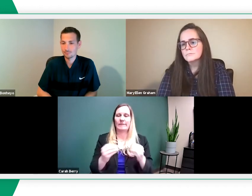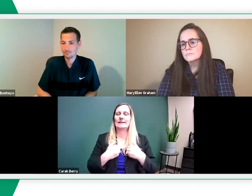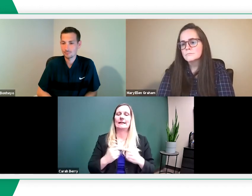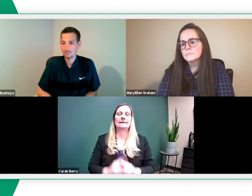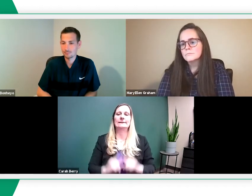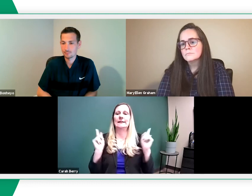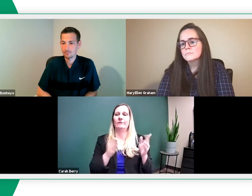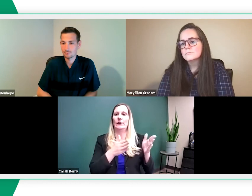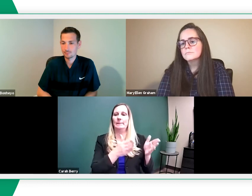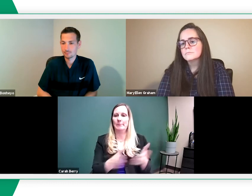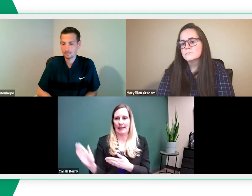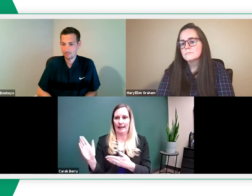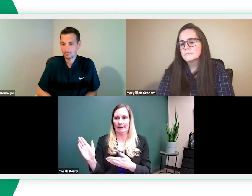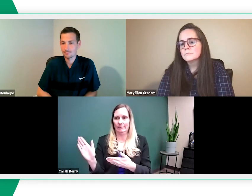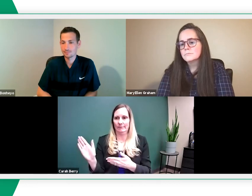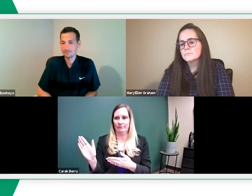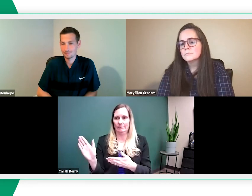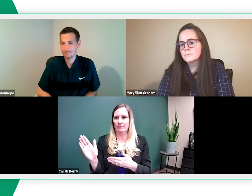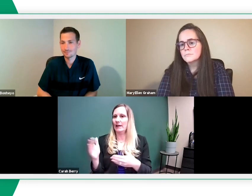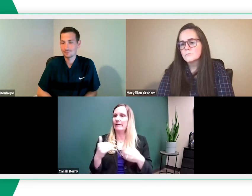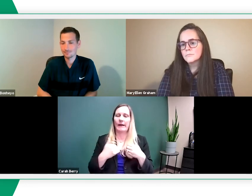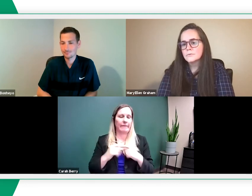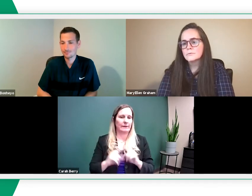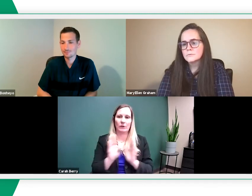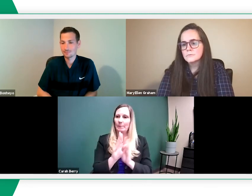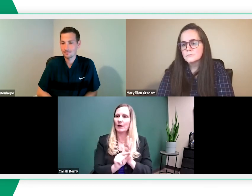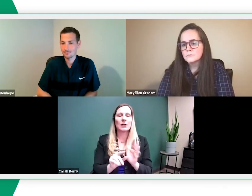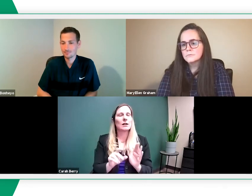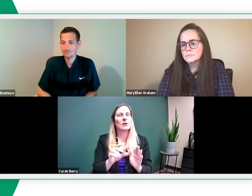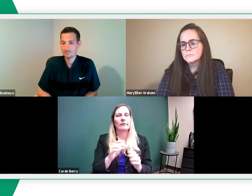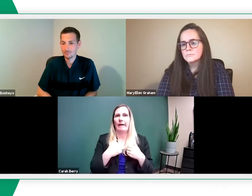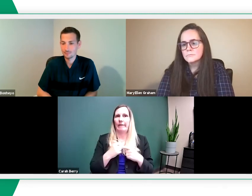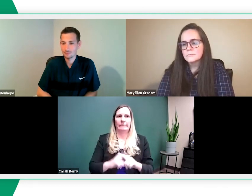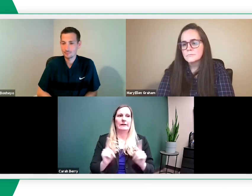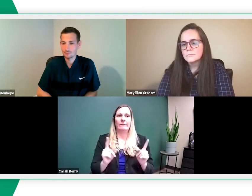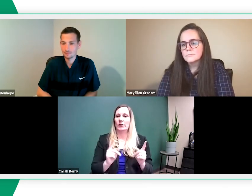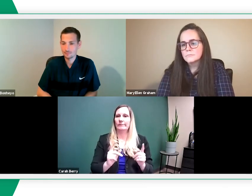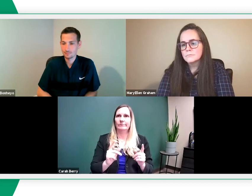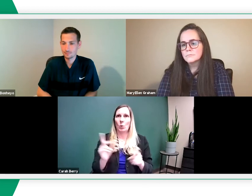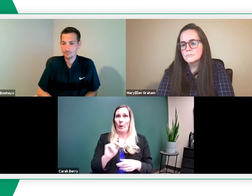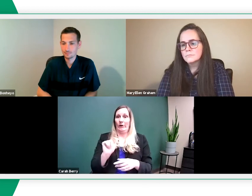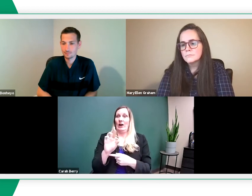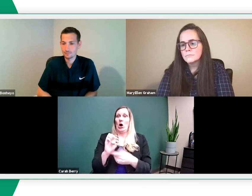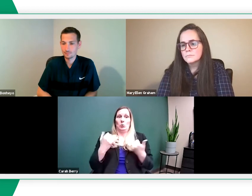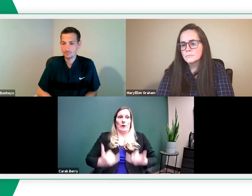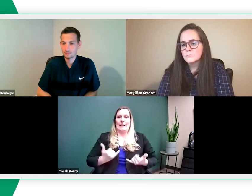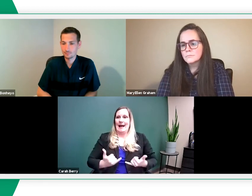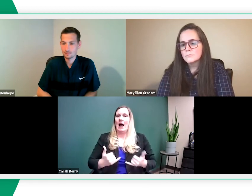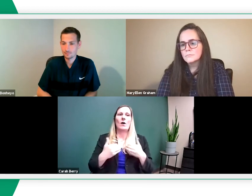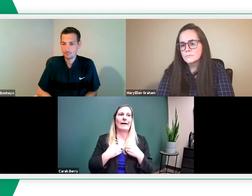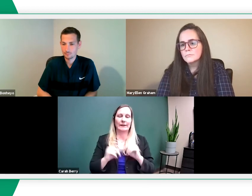did. I mean, in my office, it's all completely different plan. I mean, they might have different backgrounds, they might have